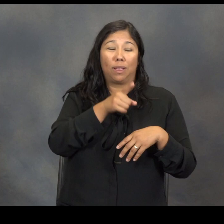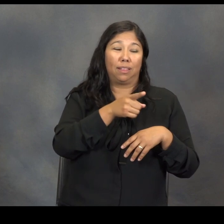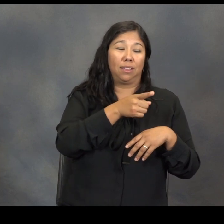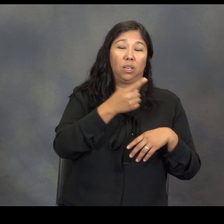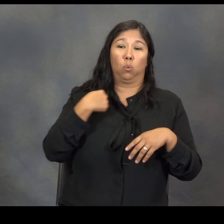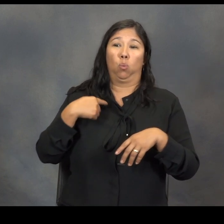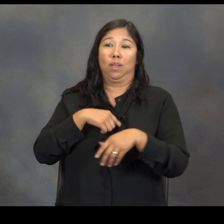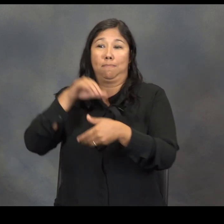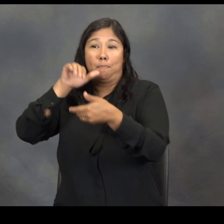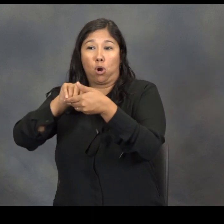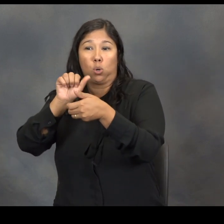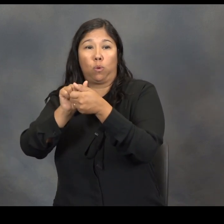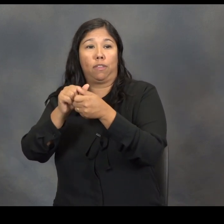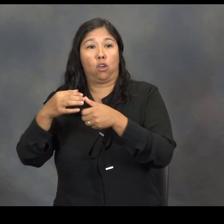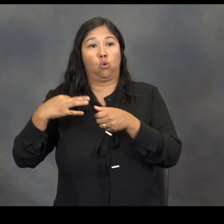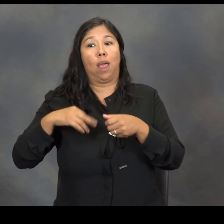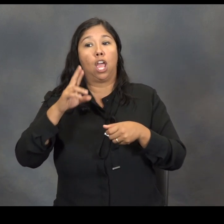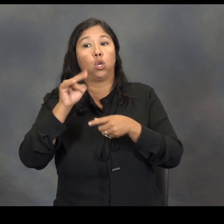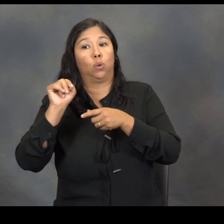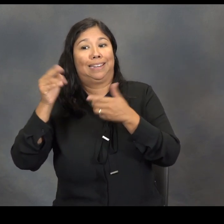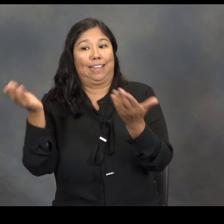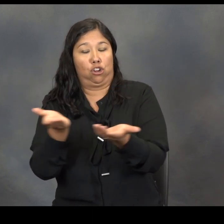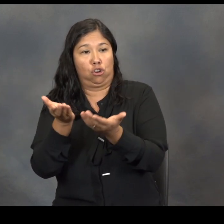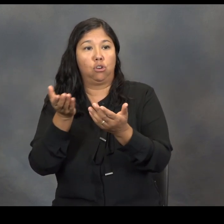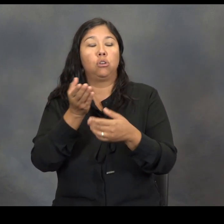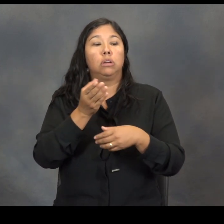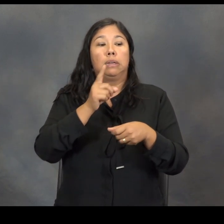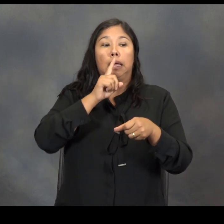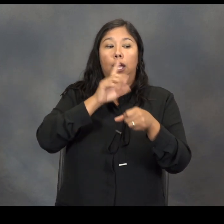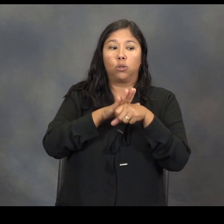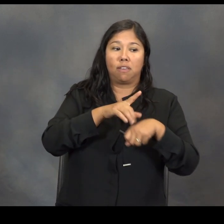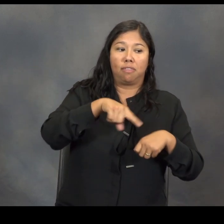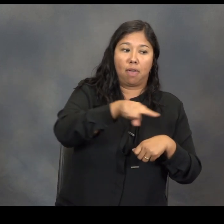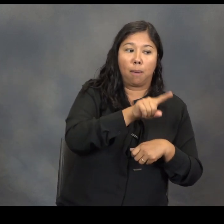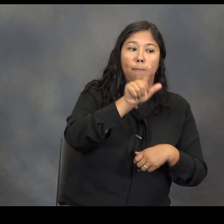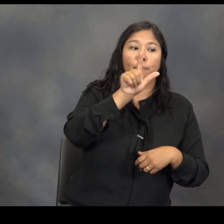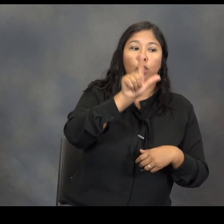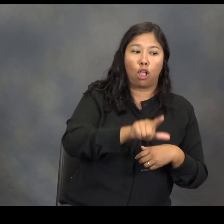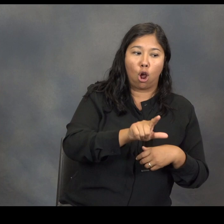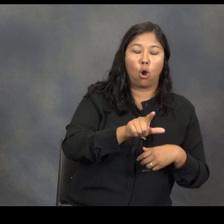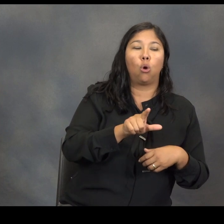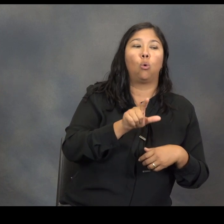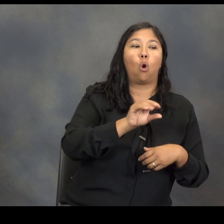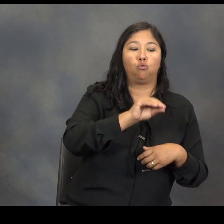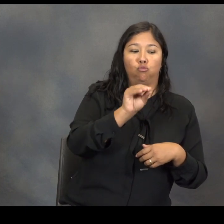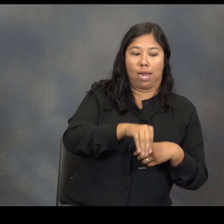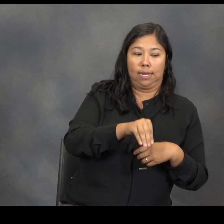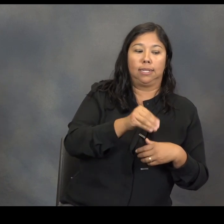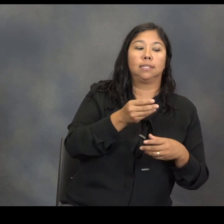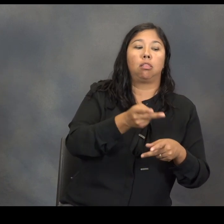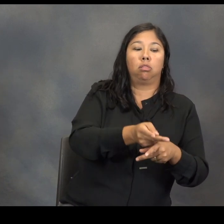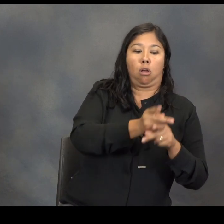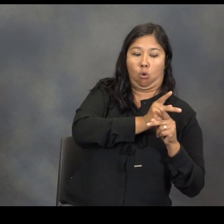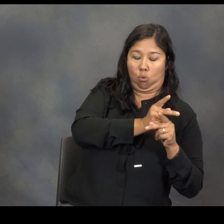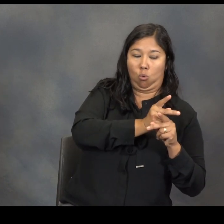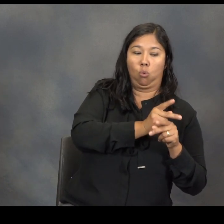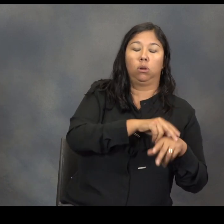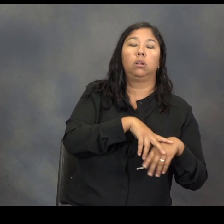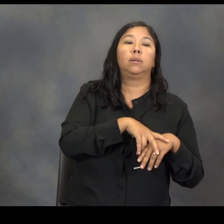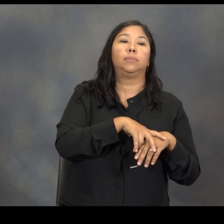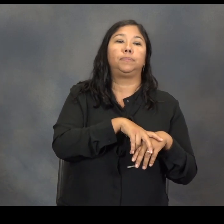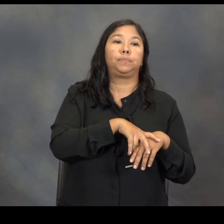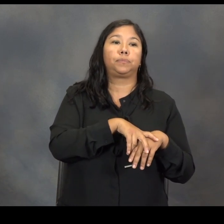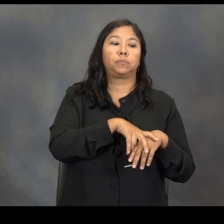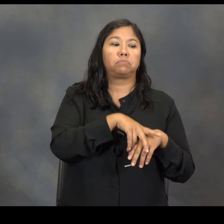unions in town is not only are they guaranteed a low interest loan, which makes a big difference over the life of the loan in terms